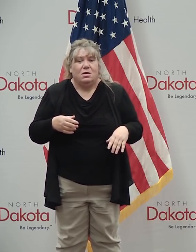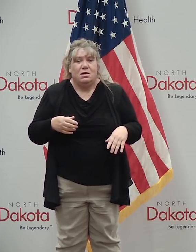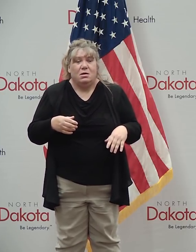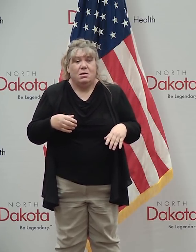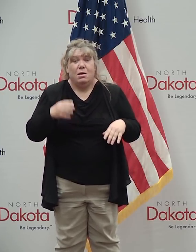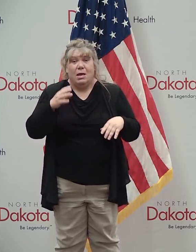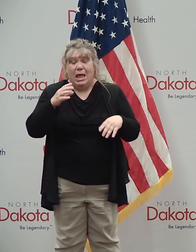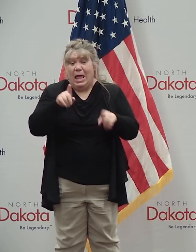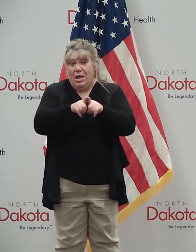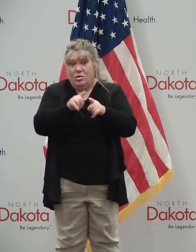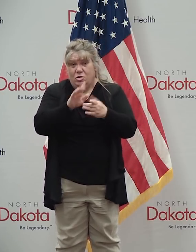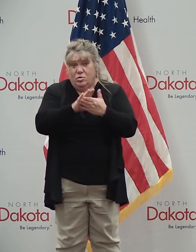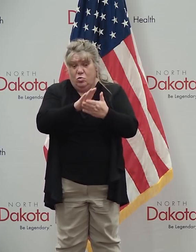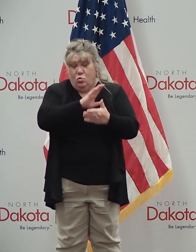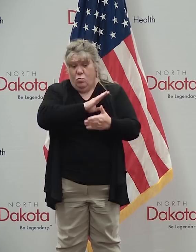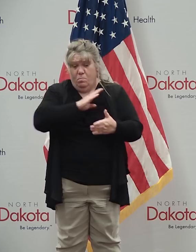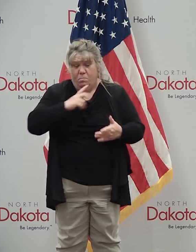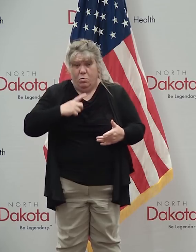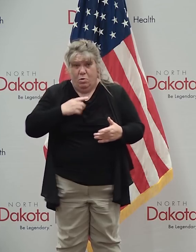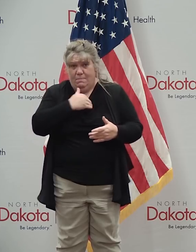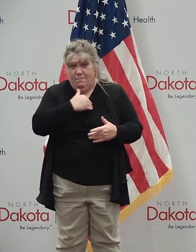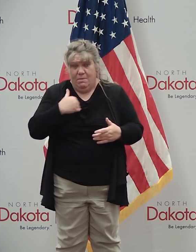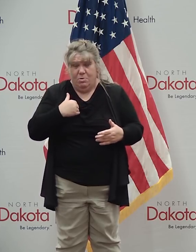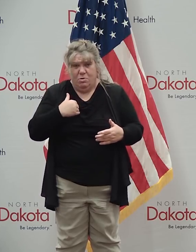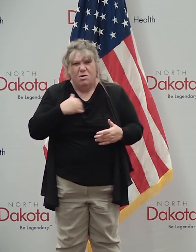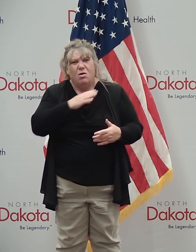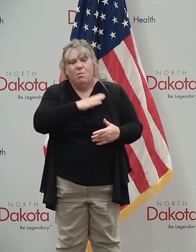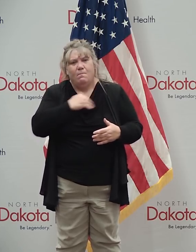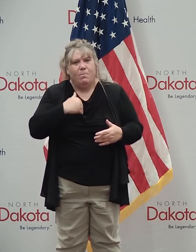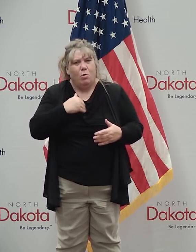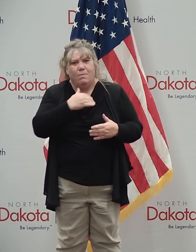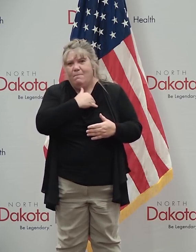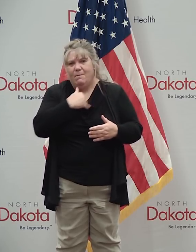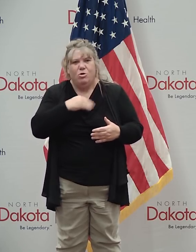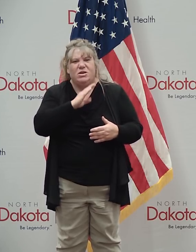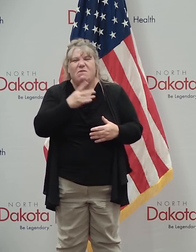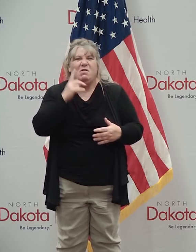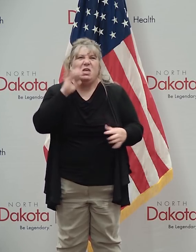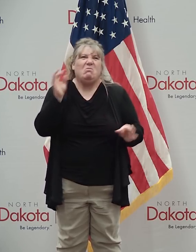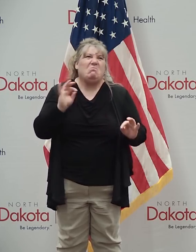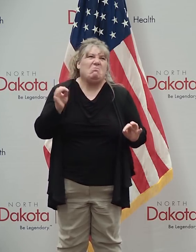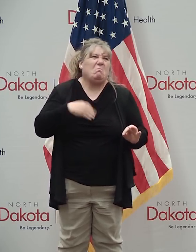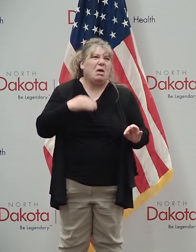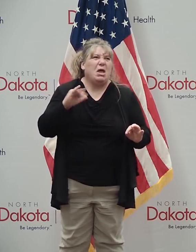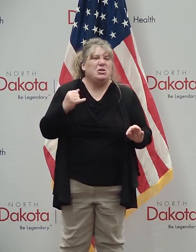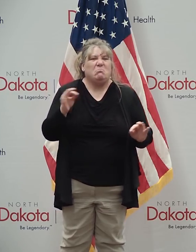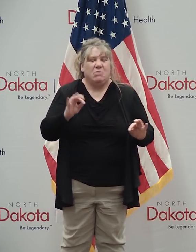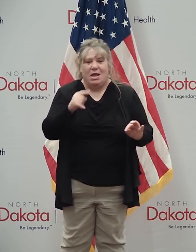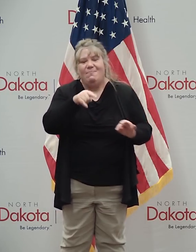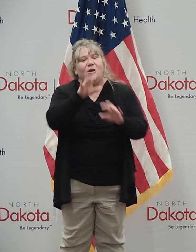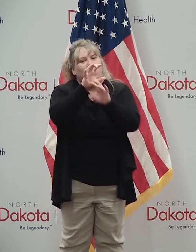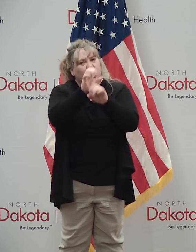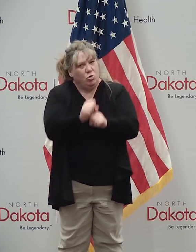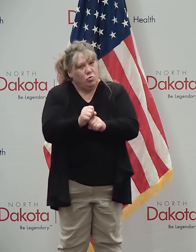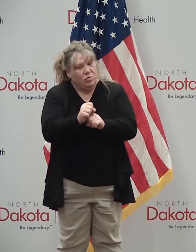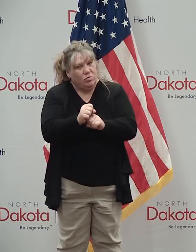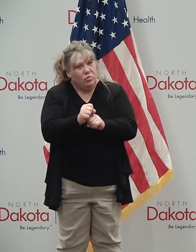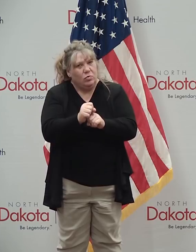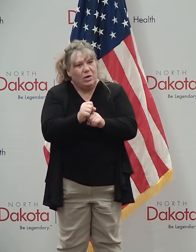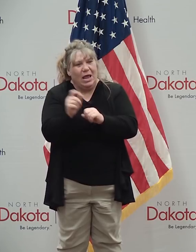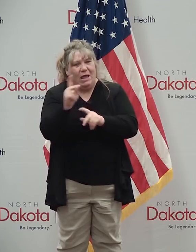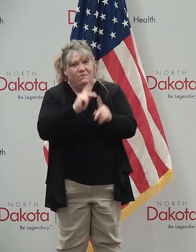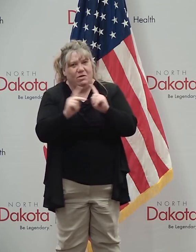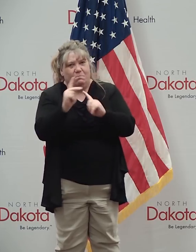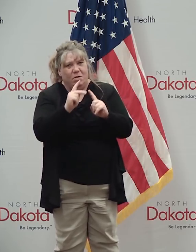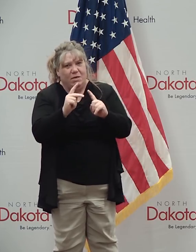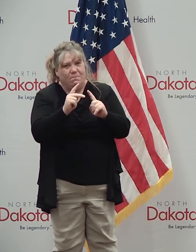of being a school board member is one that board members never ever take lightly, and they are accustomed to having people lobby